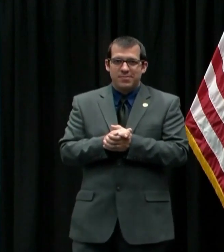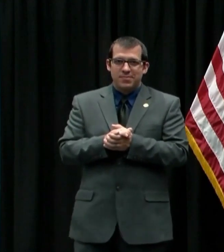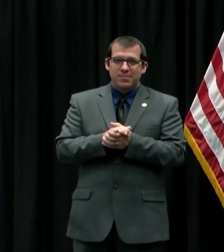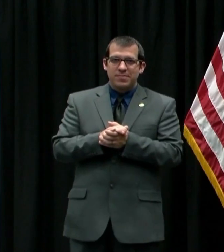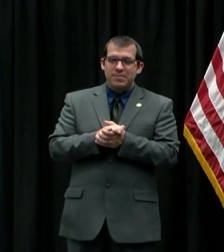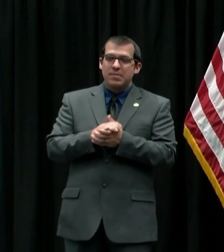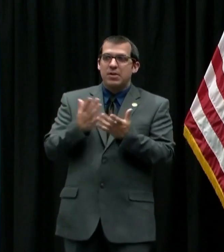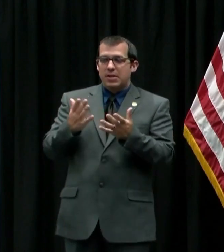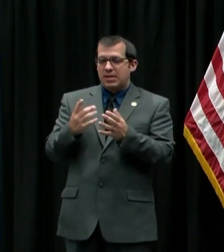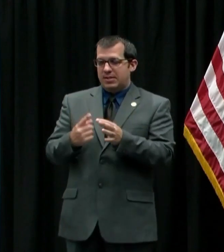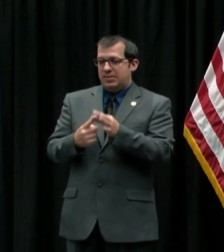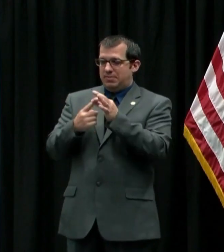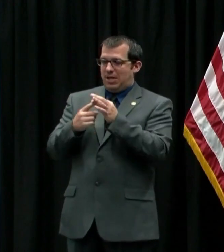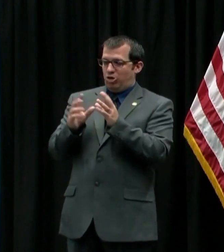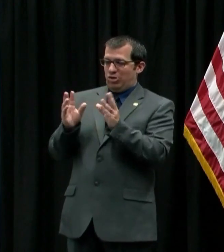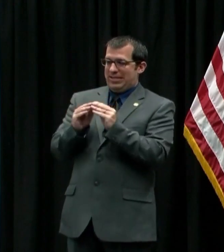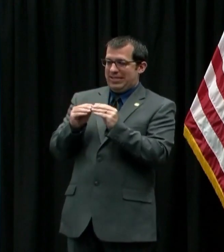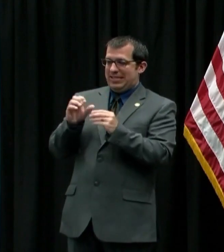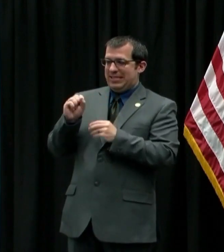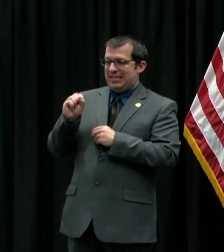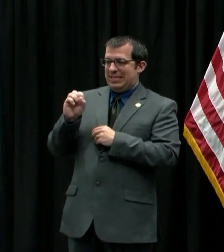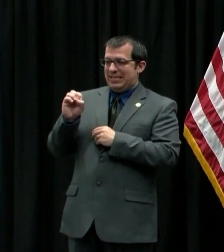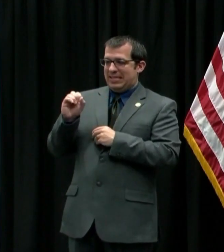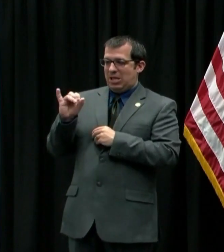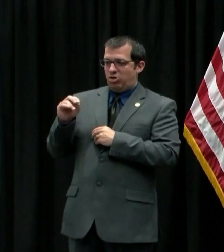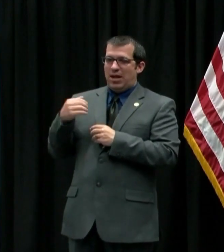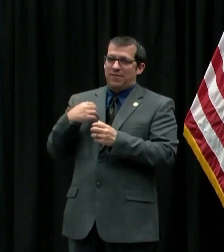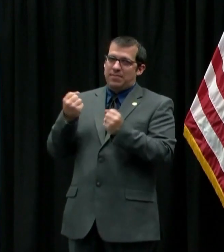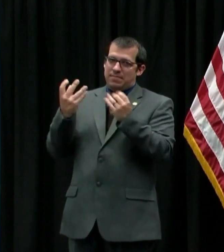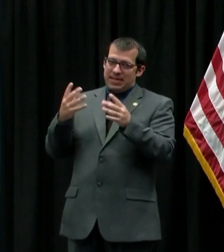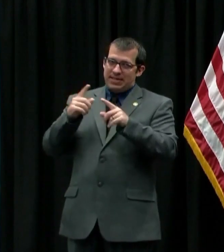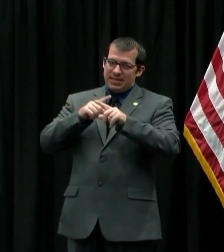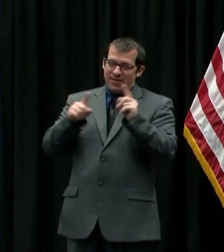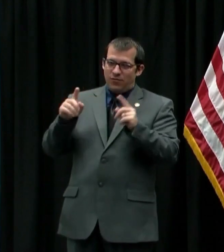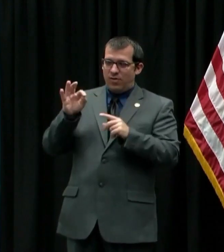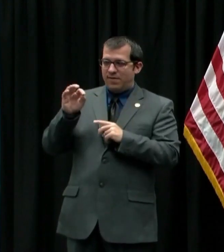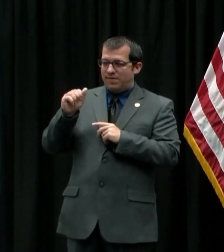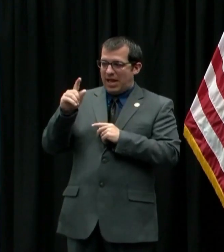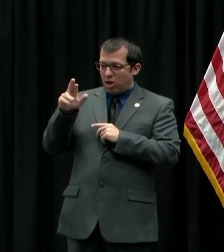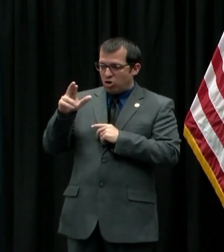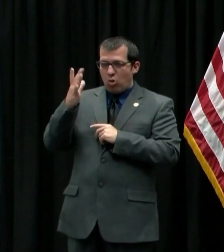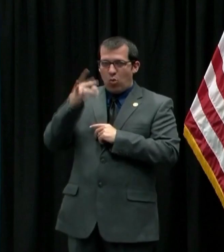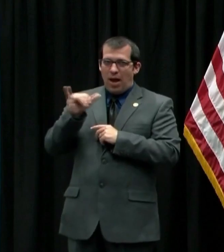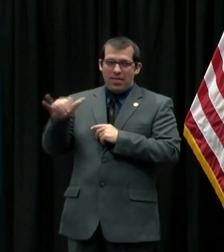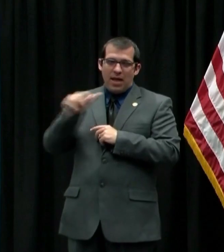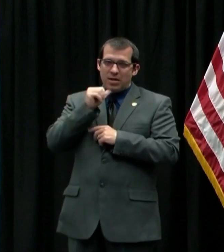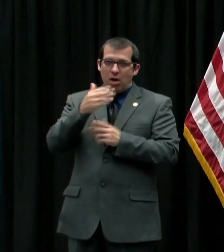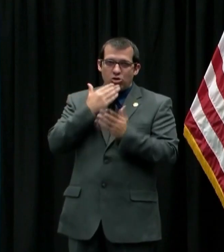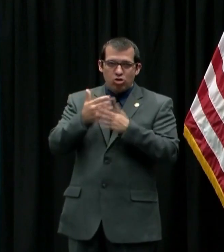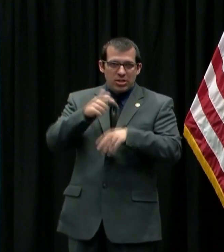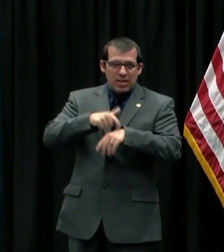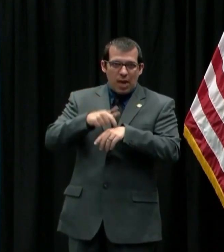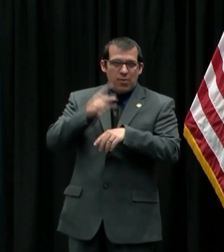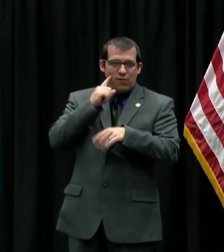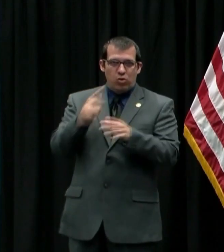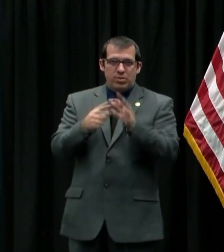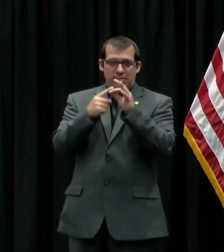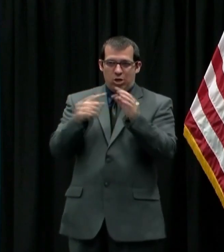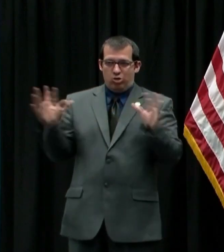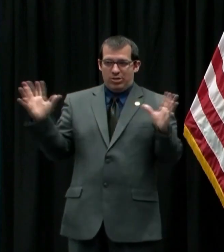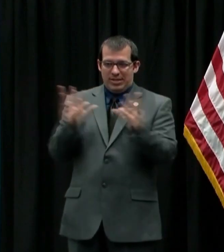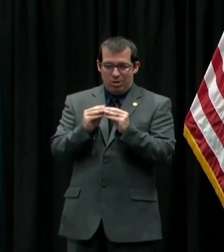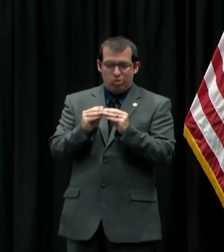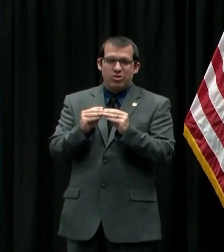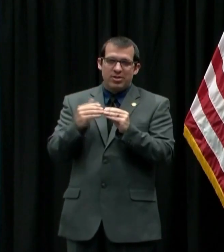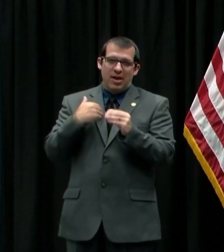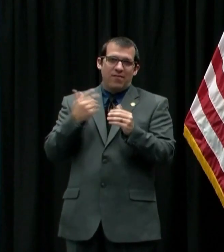in terms of the special session, there were many different factors as to why it was not good timing for a special session, and there's other